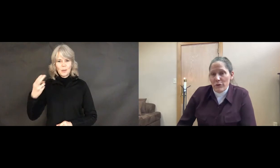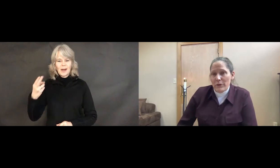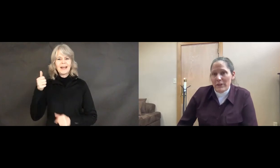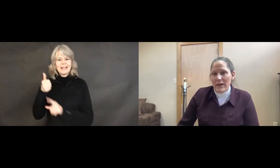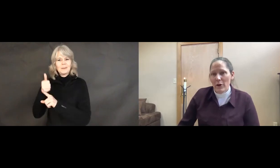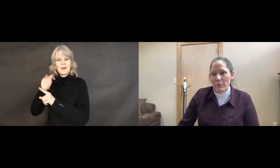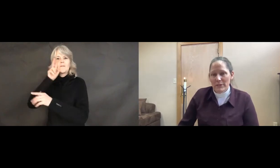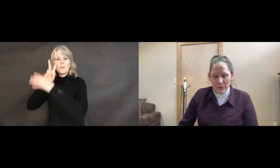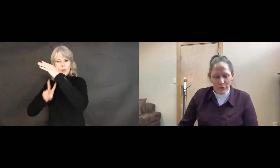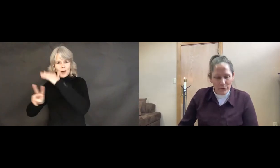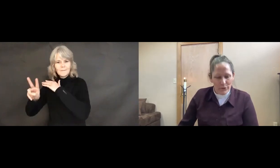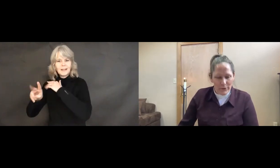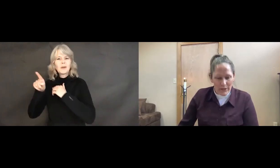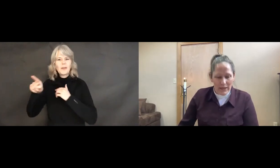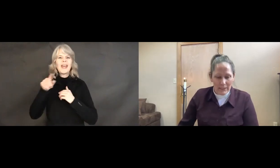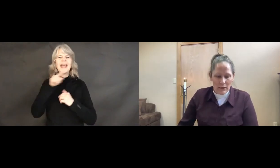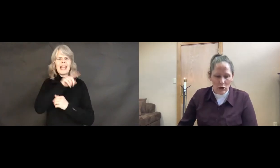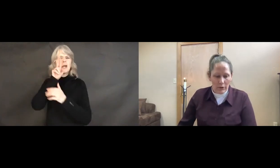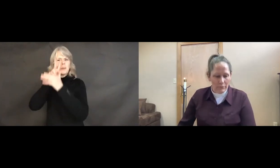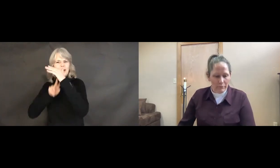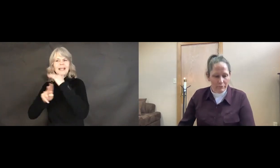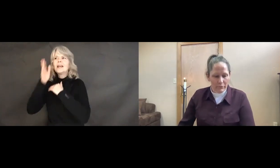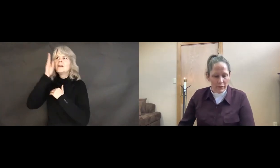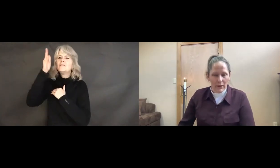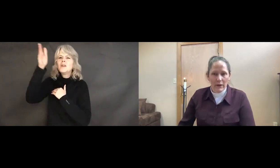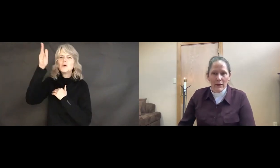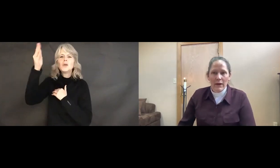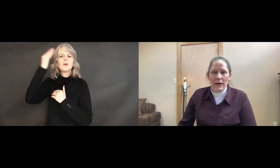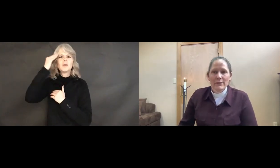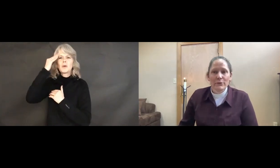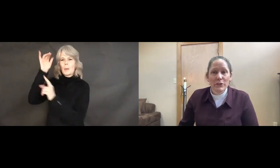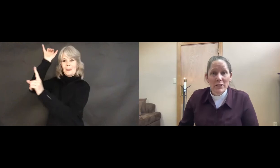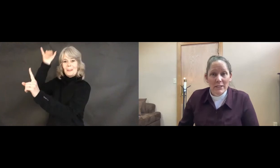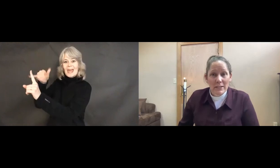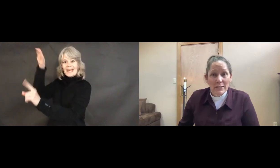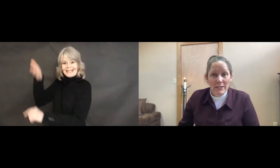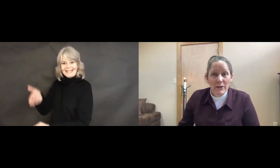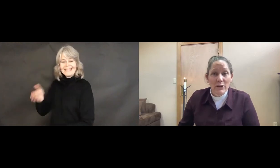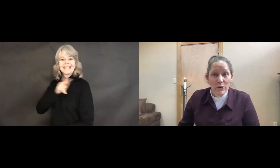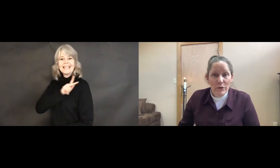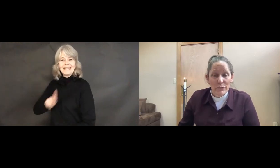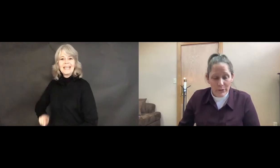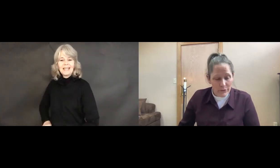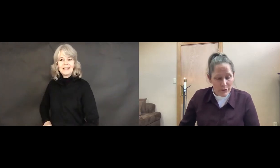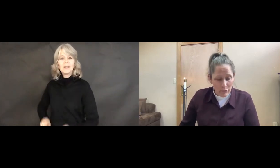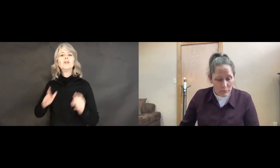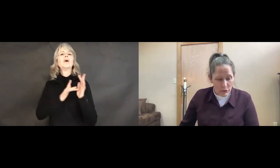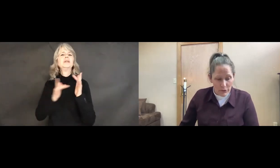shown that help us know who kings are. And so Jesus knows those scriptures.